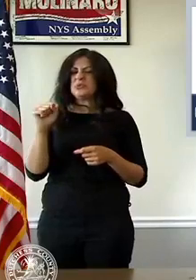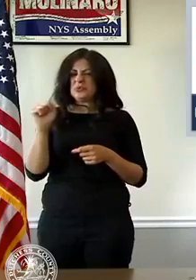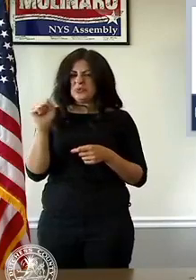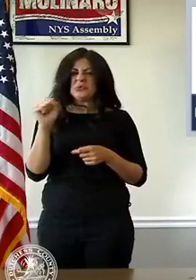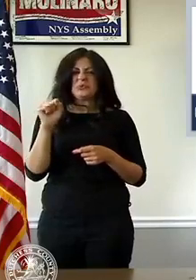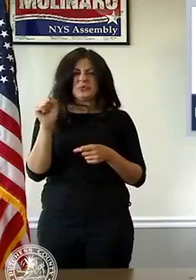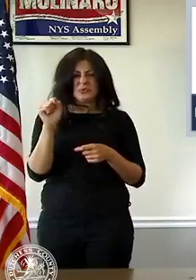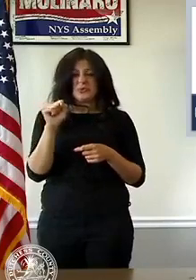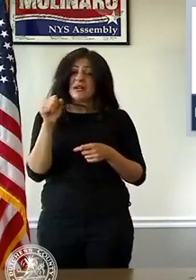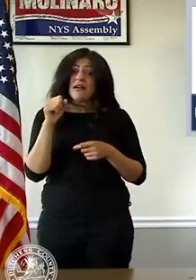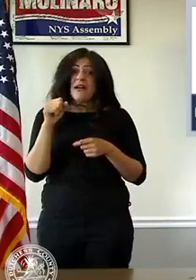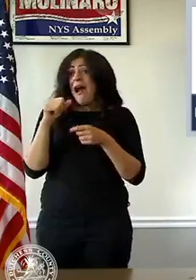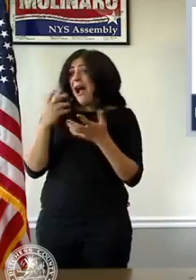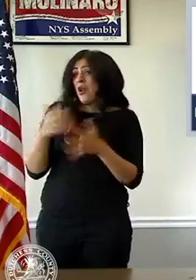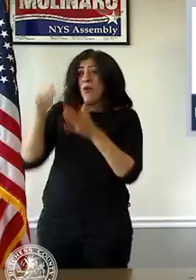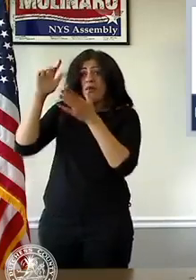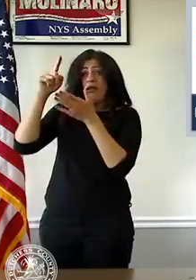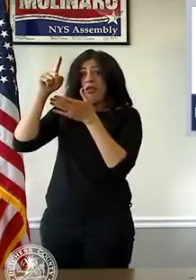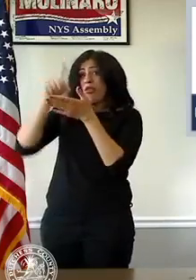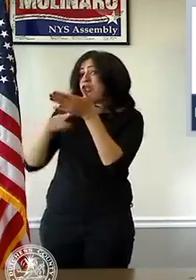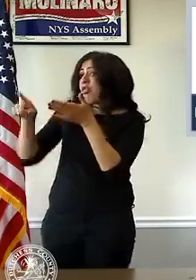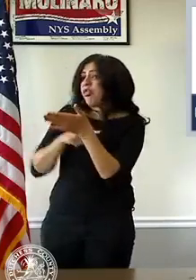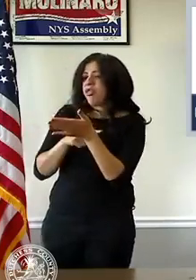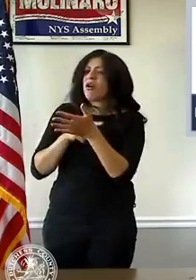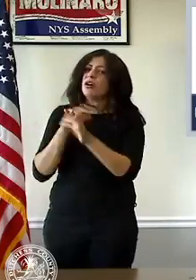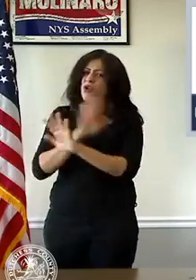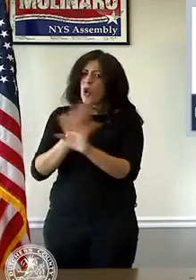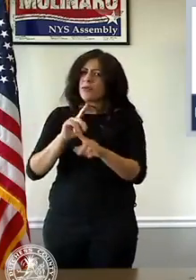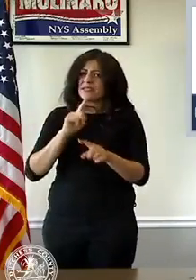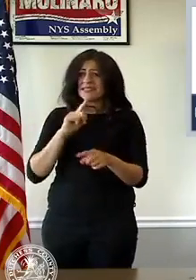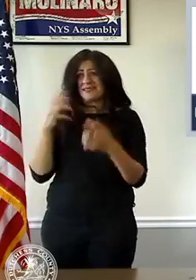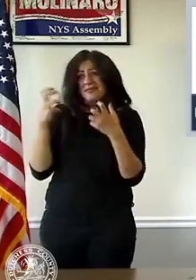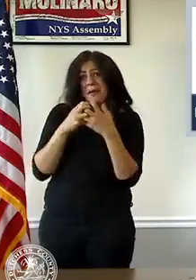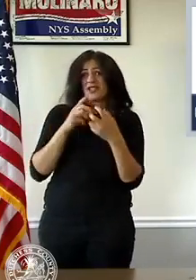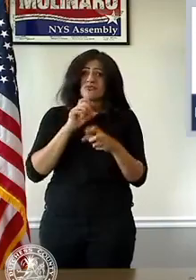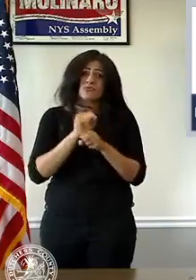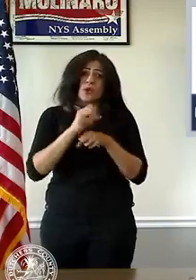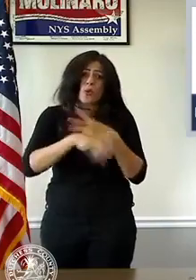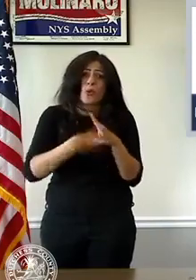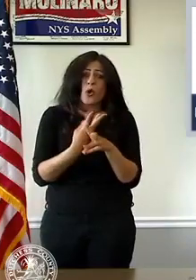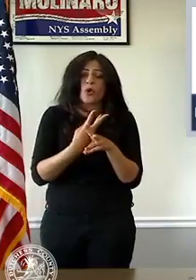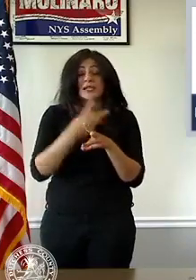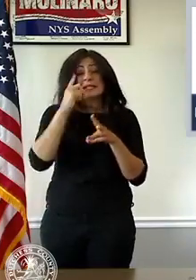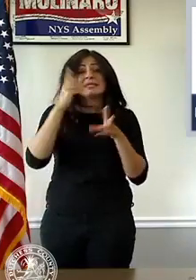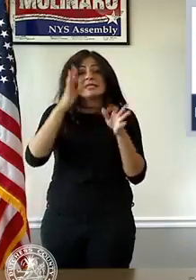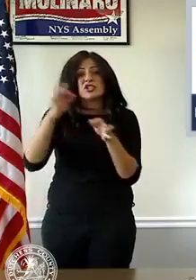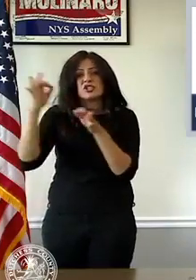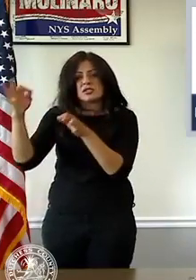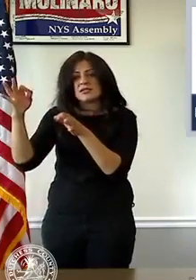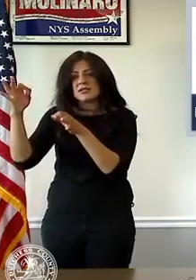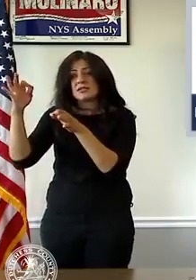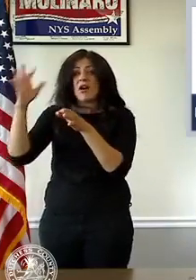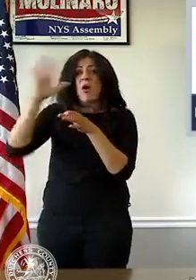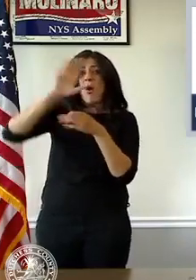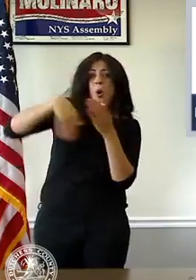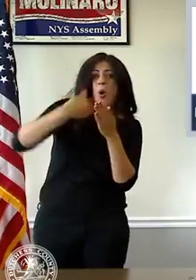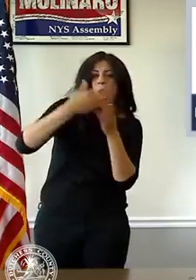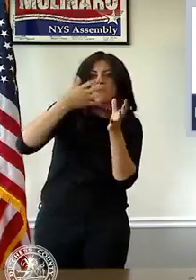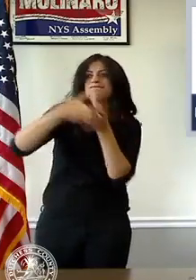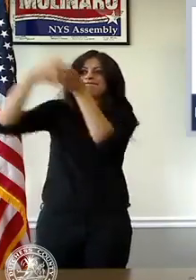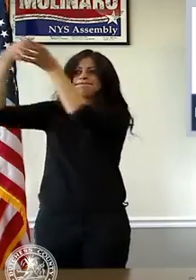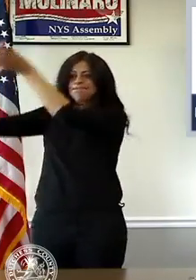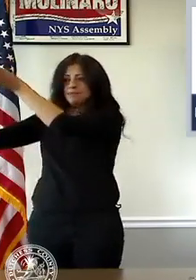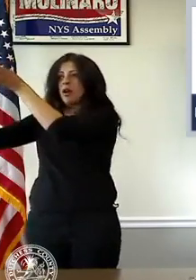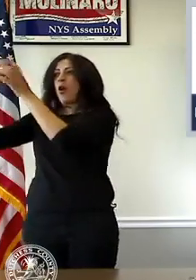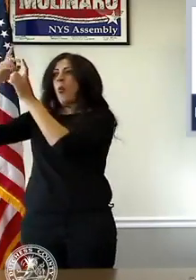not. This isn't a criticism at all. This is the reality. The decision-making being centralized around a